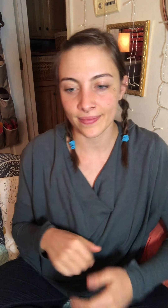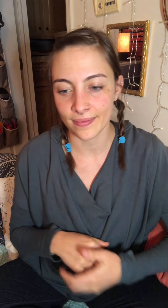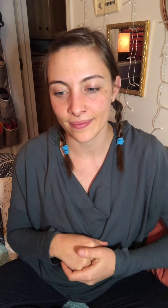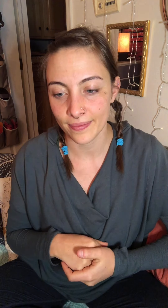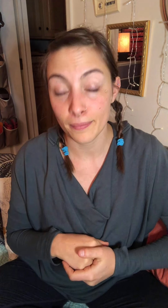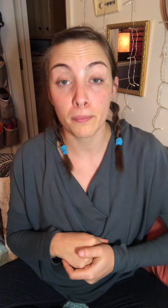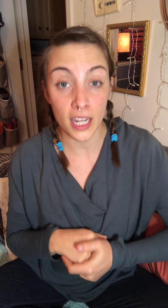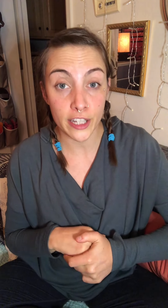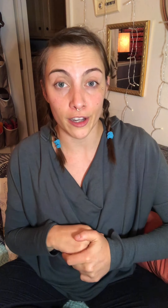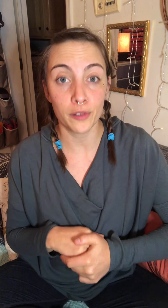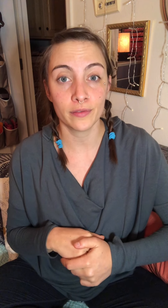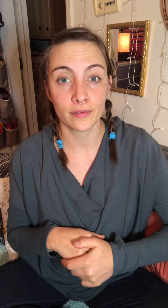me too,